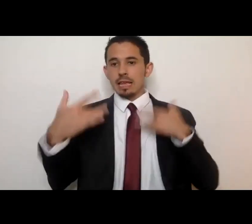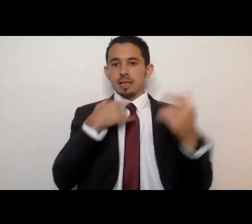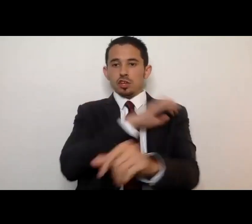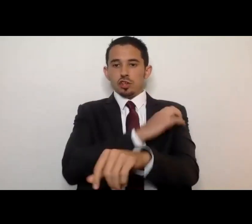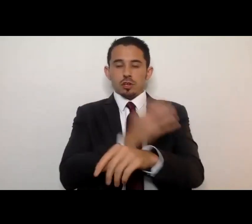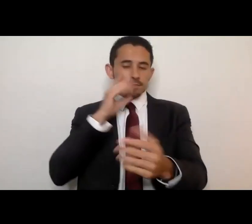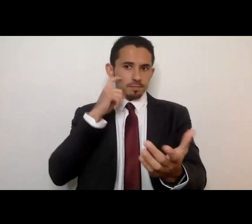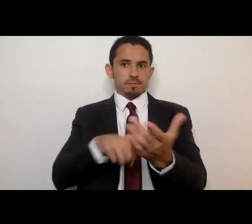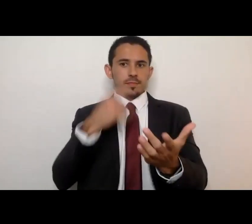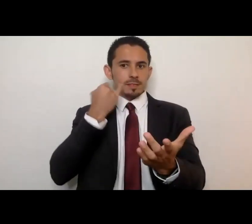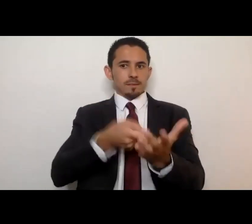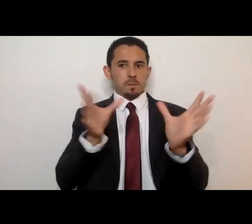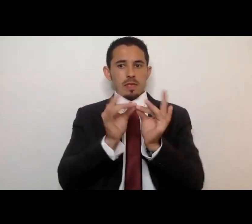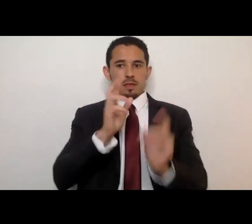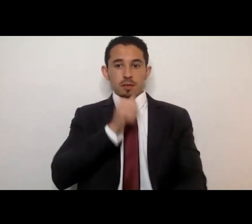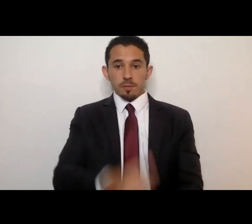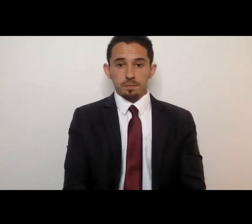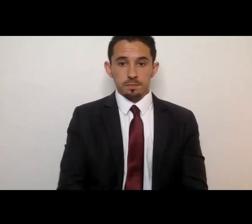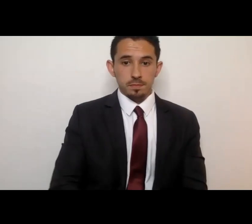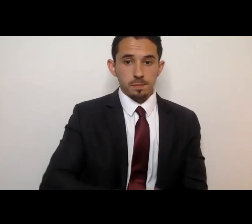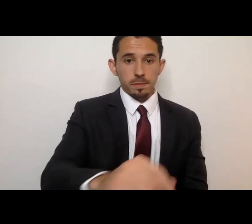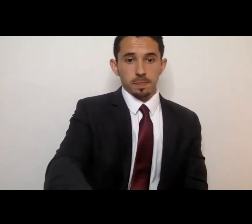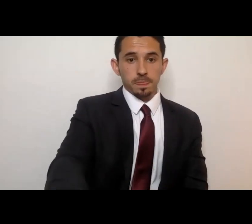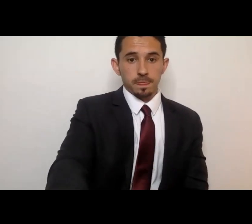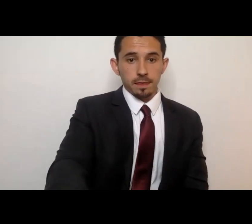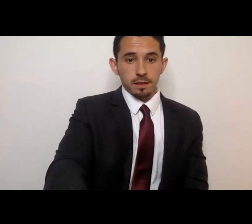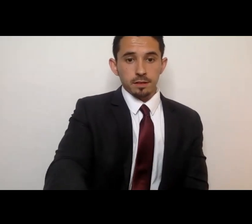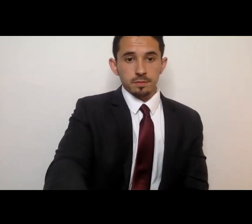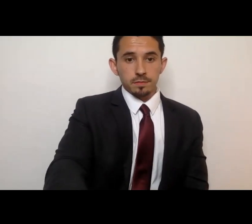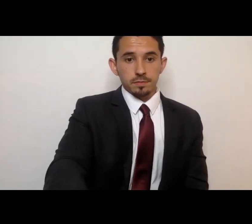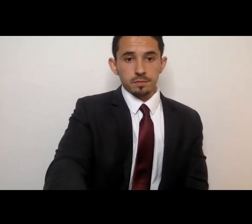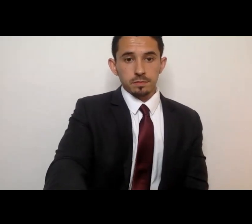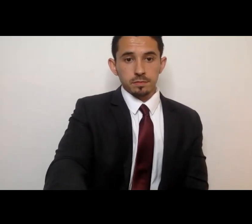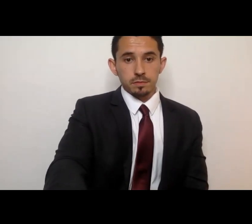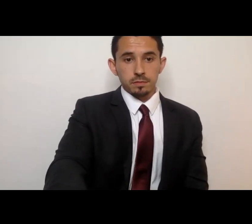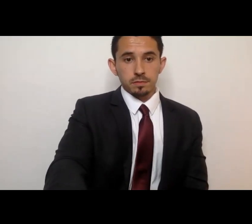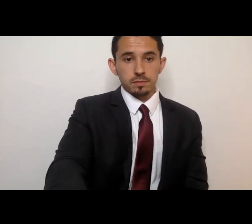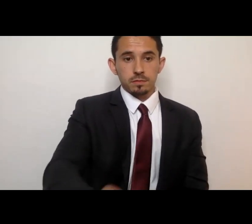labeled and will emit energy if it's excited by the binding reaction.